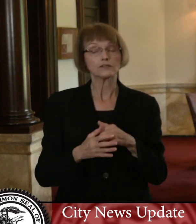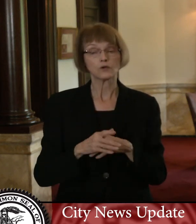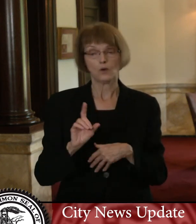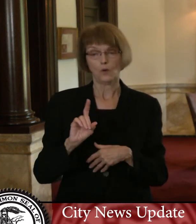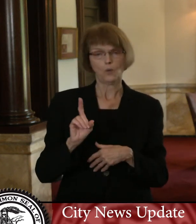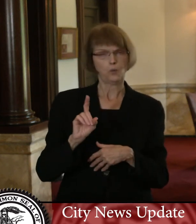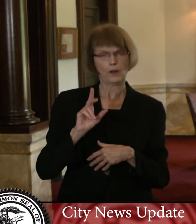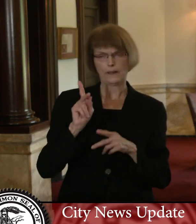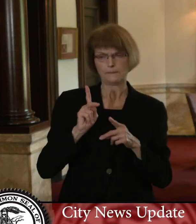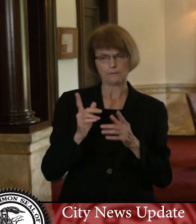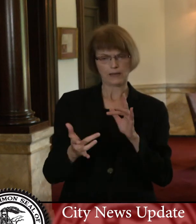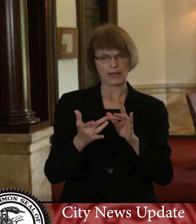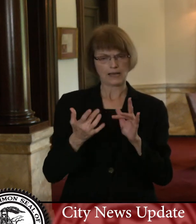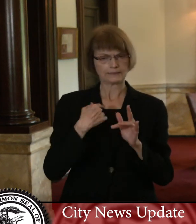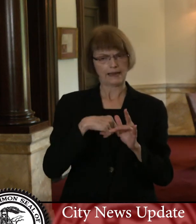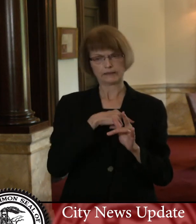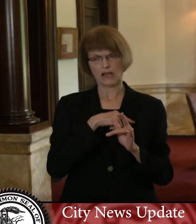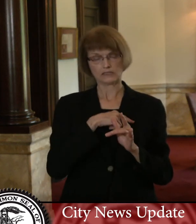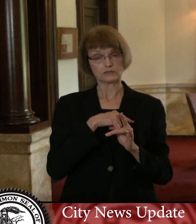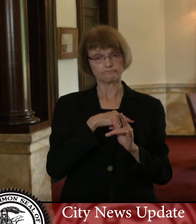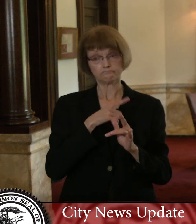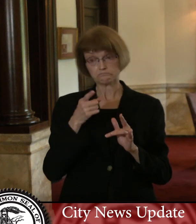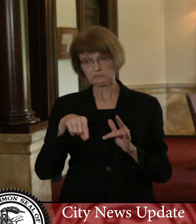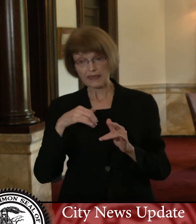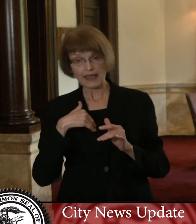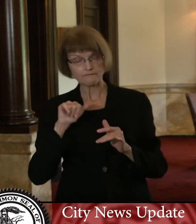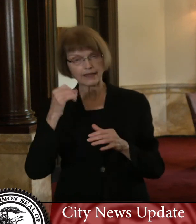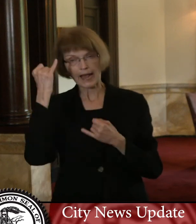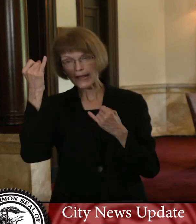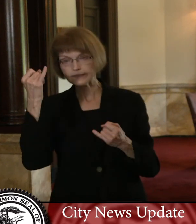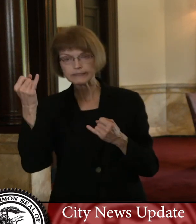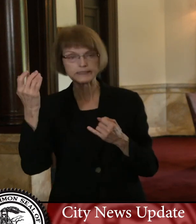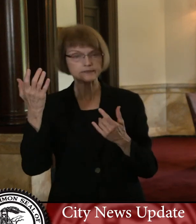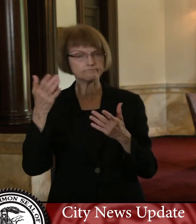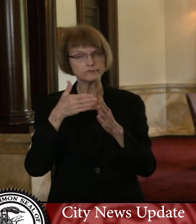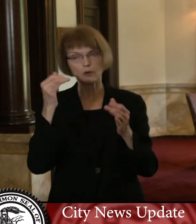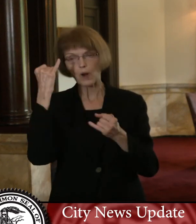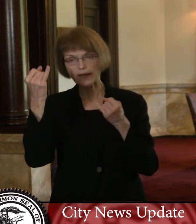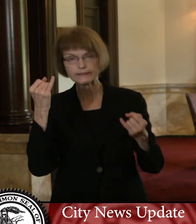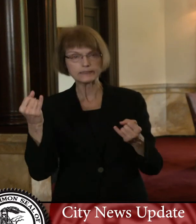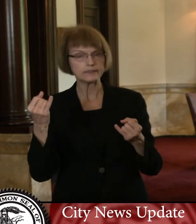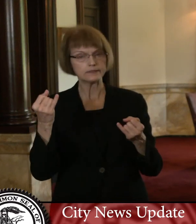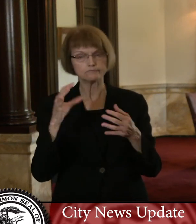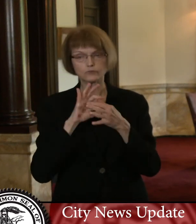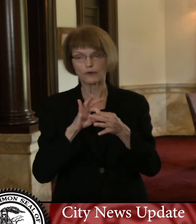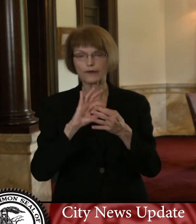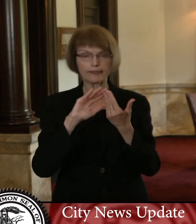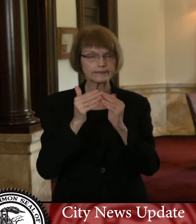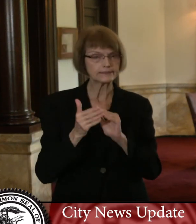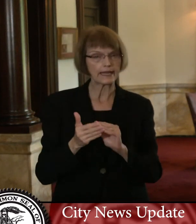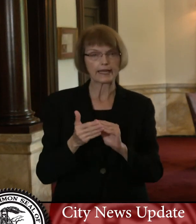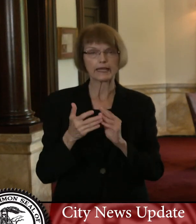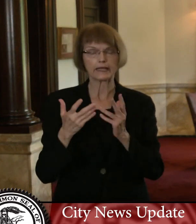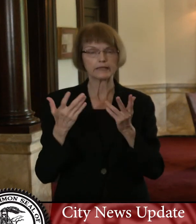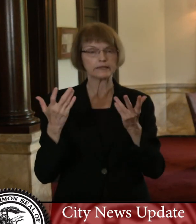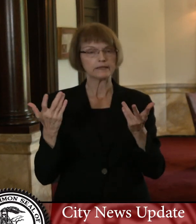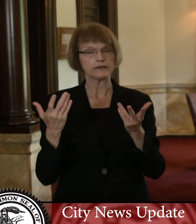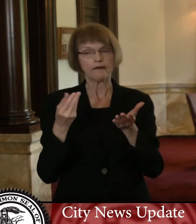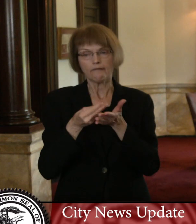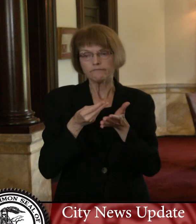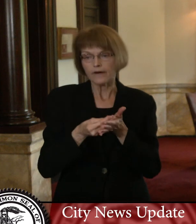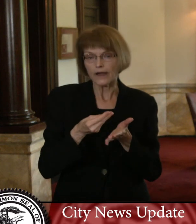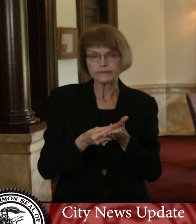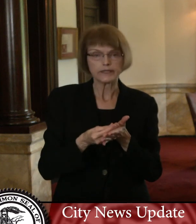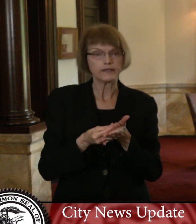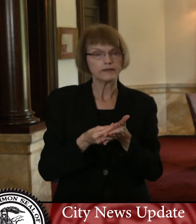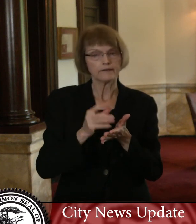people contact us if they have ideas in general about the city, about the funding from